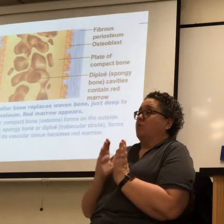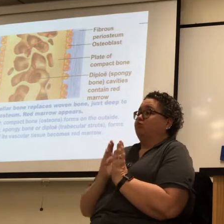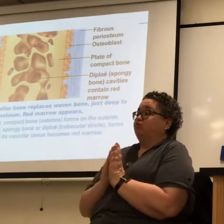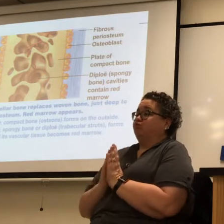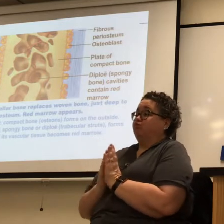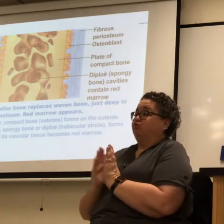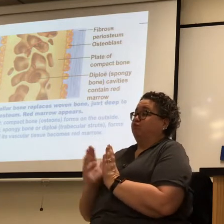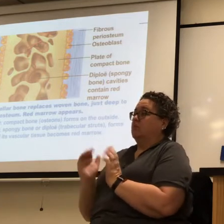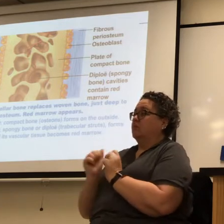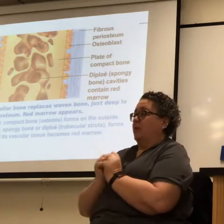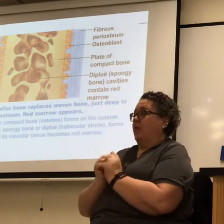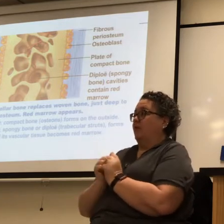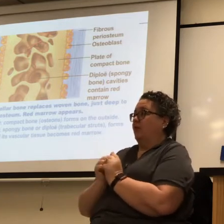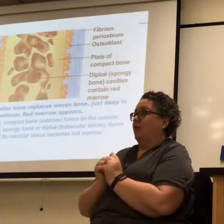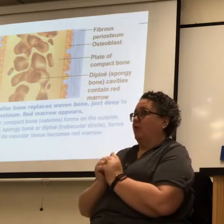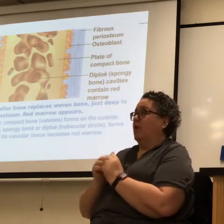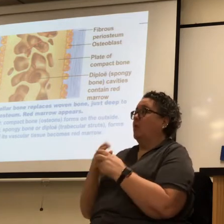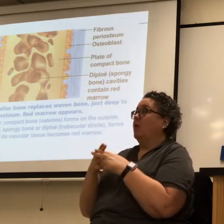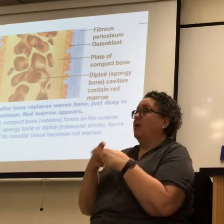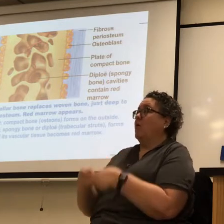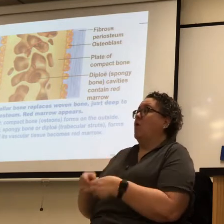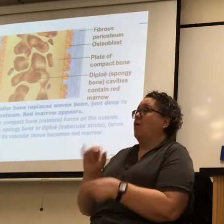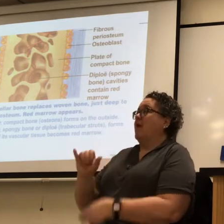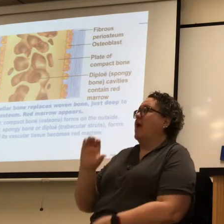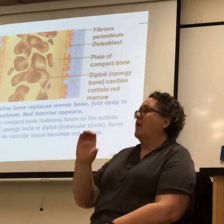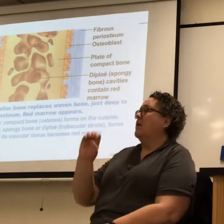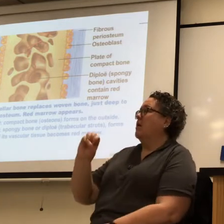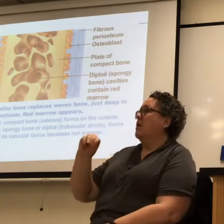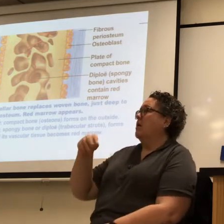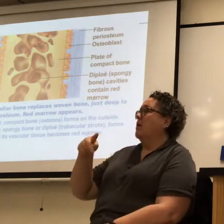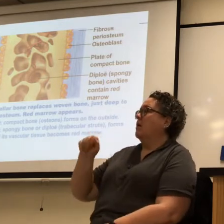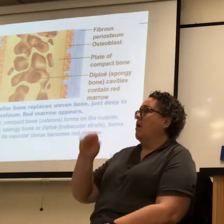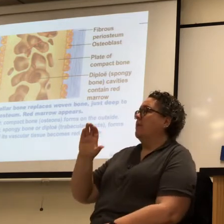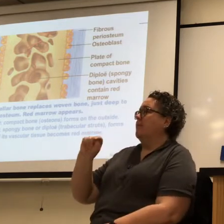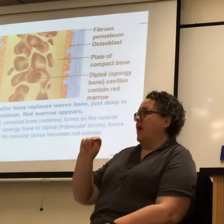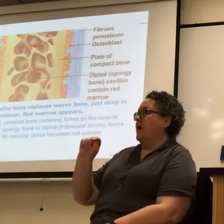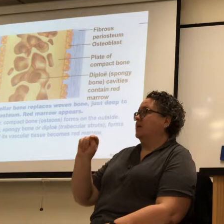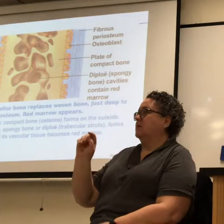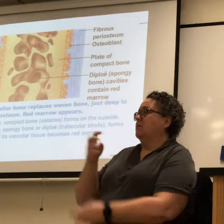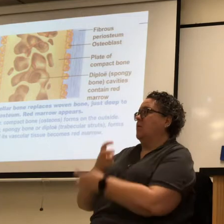together. We call that compact bone.